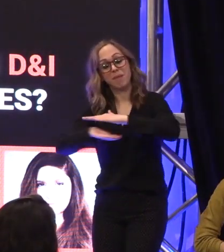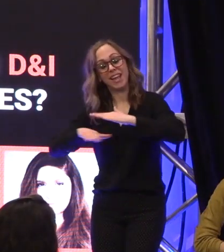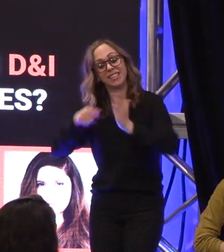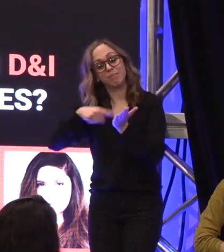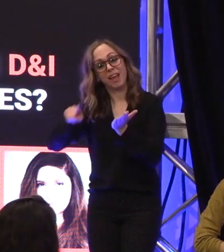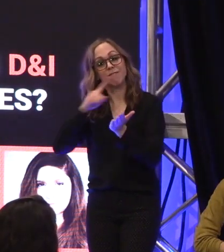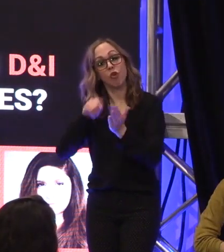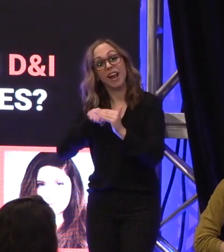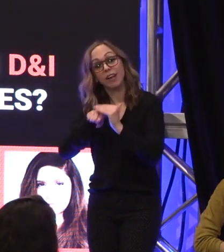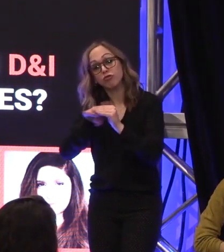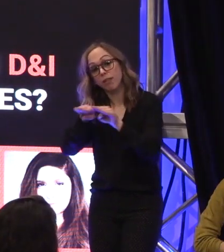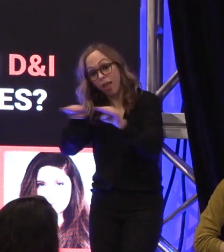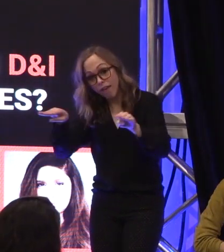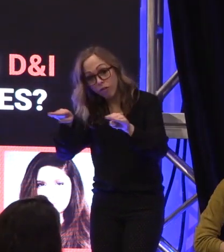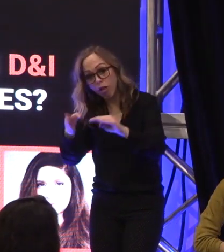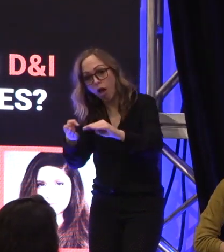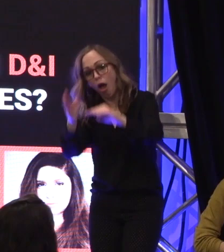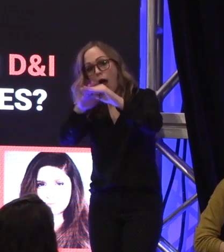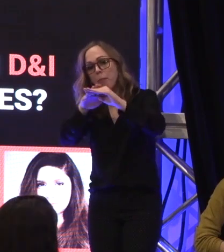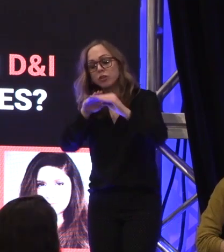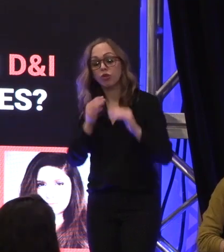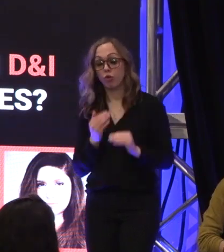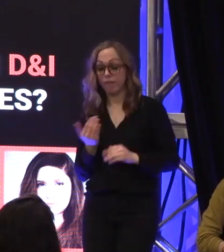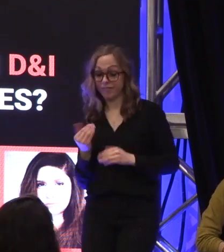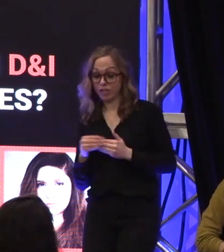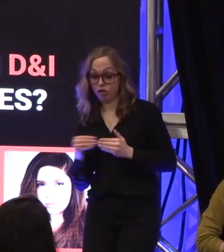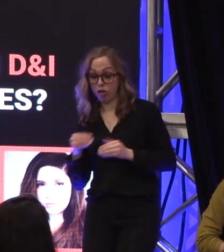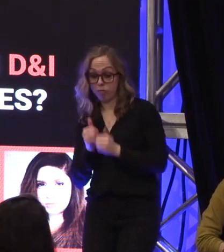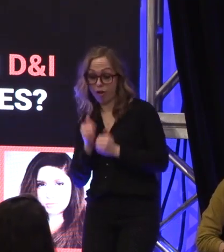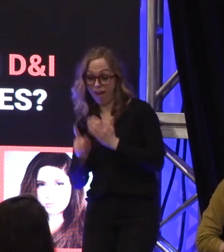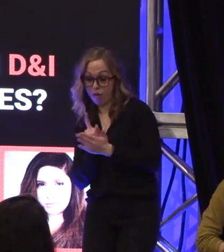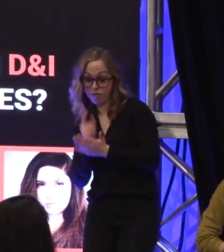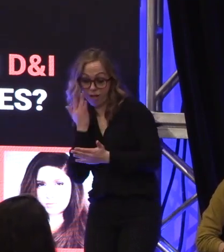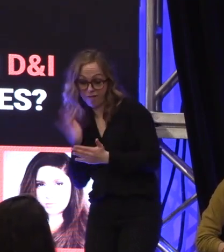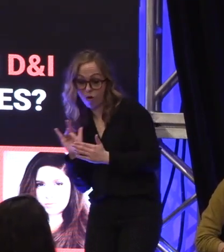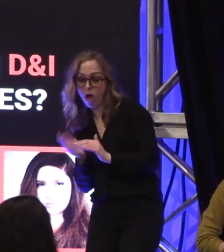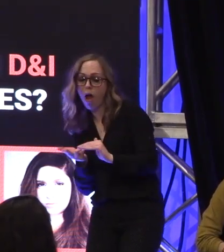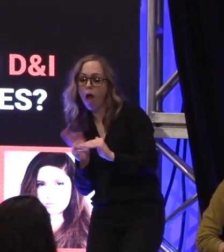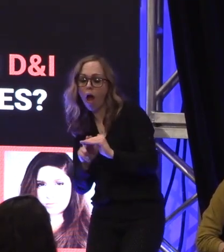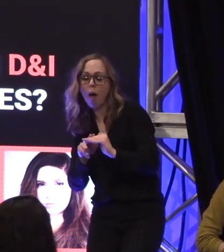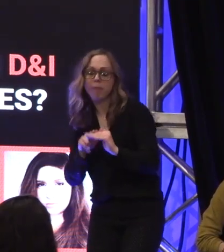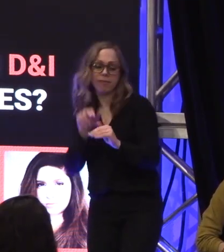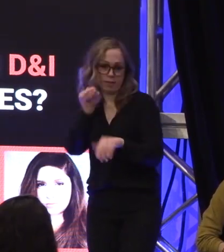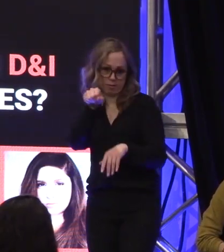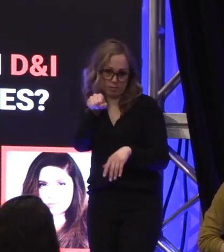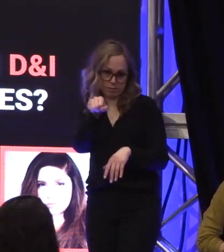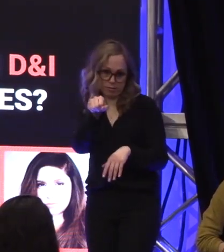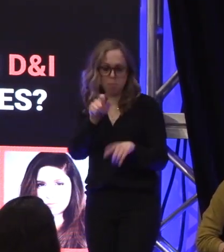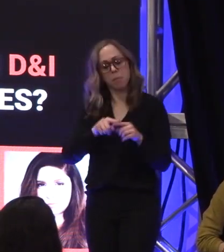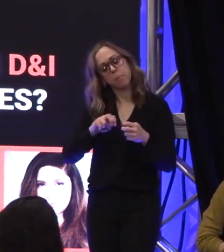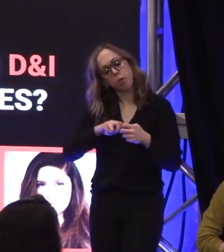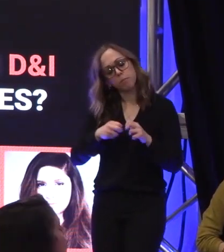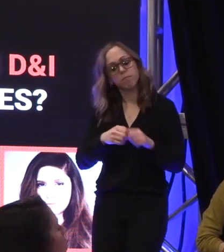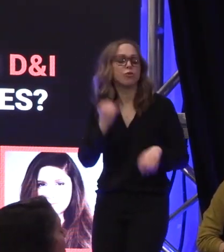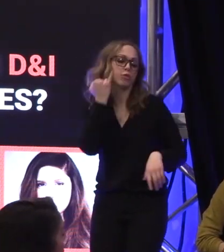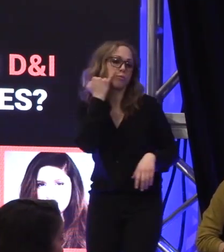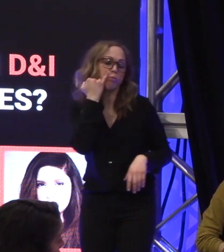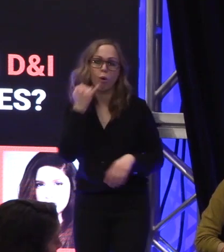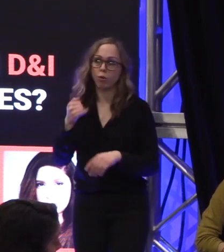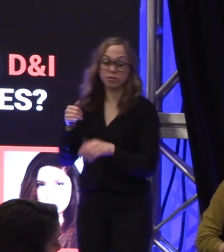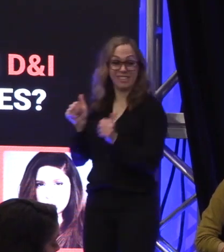entry-level employees above the current California minimum wage of $15 an hour. The problem there is, if you are trying to